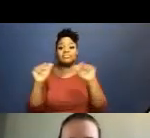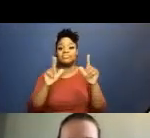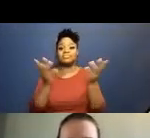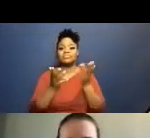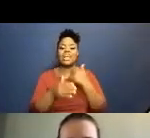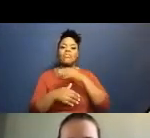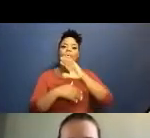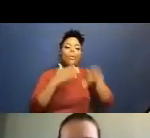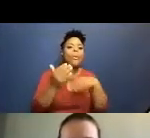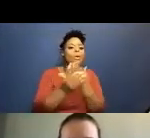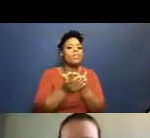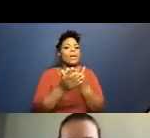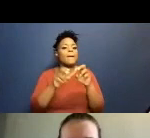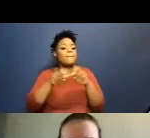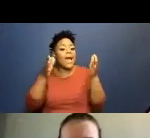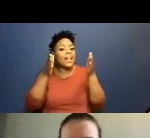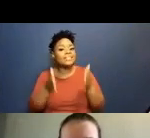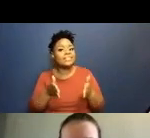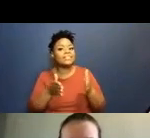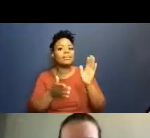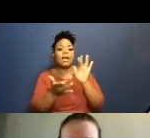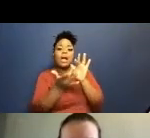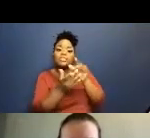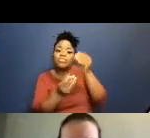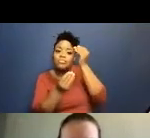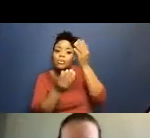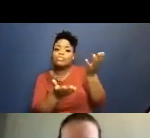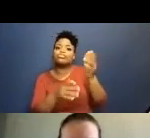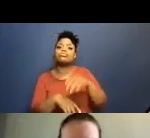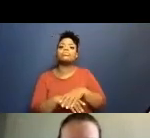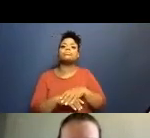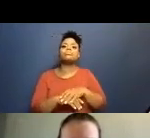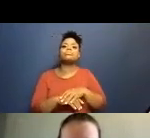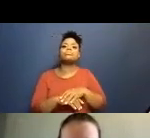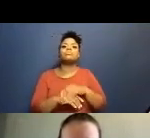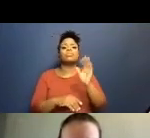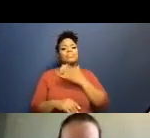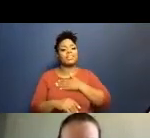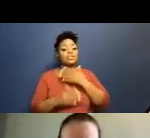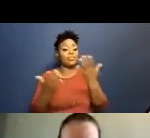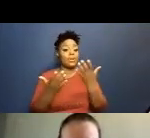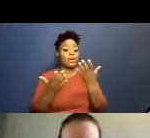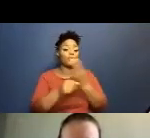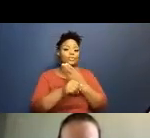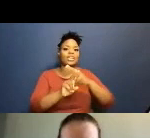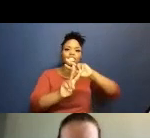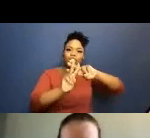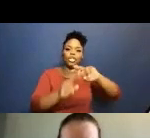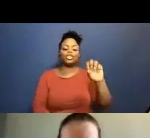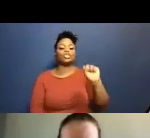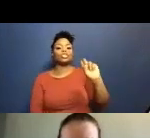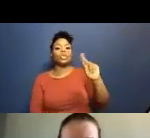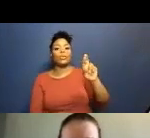the hashtag Superfest2020 to chime in with this conversation on Twitter. And I'm not going to repeat all these names